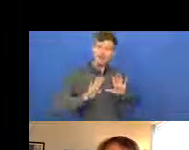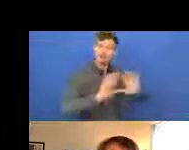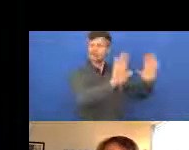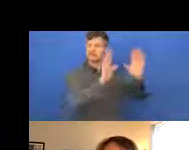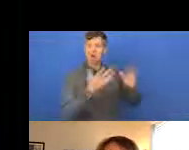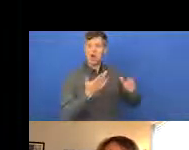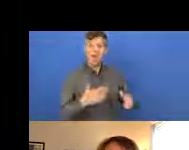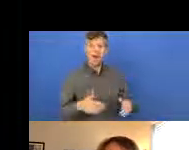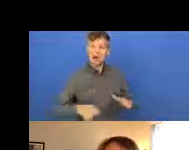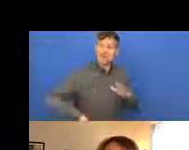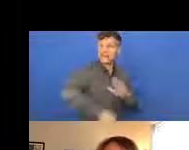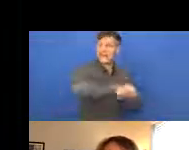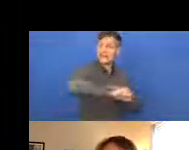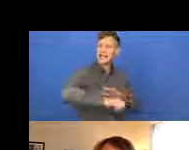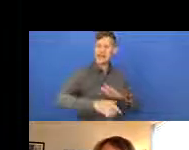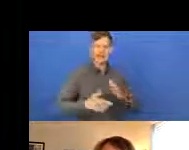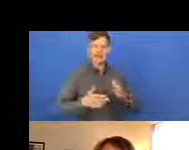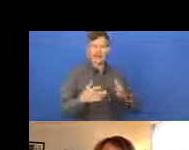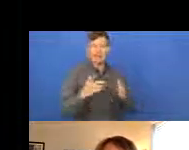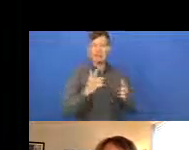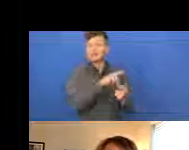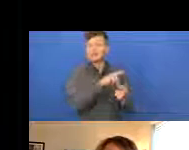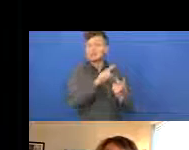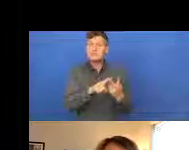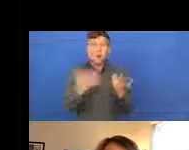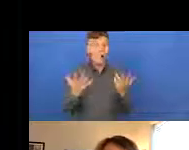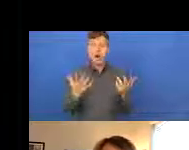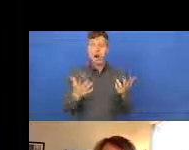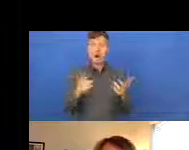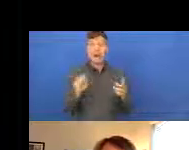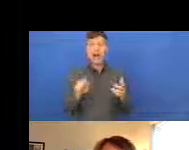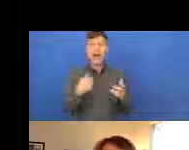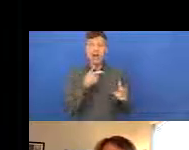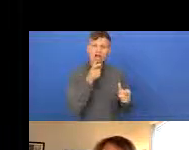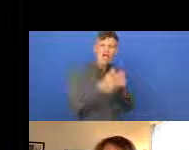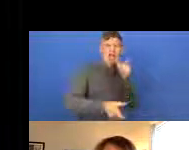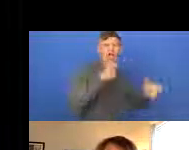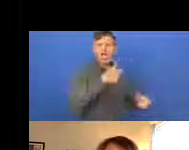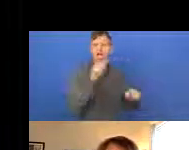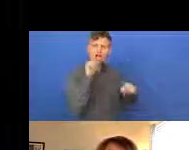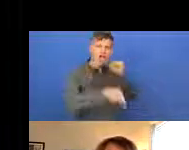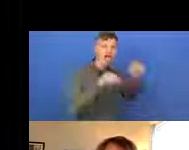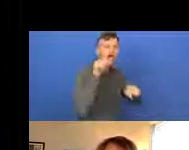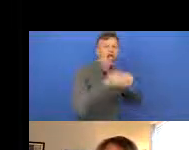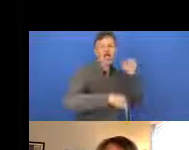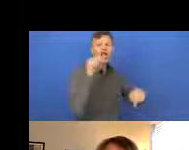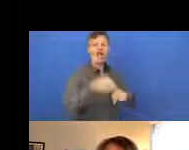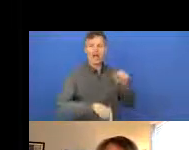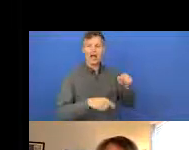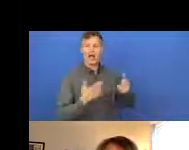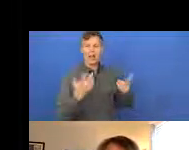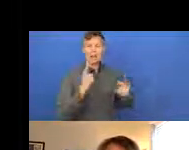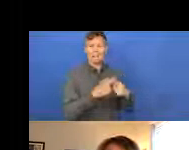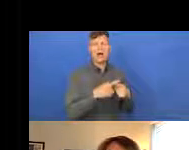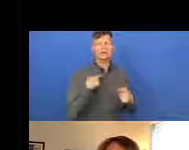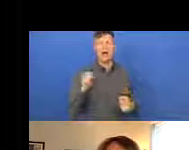verbal, such as teasing, insulting, threatening, sexually harassing, or relational through the spreading of rumors and exclusion